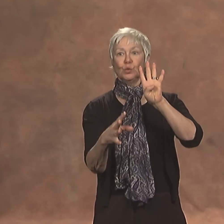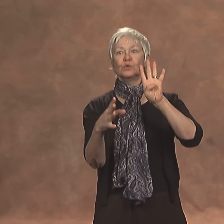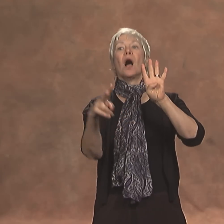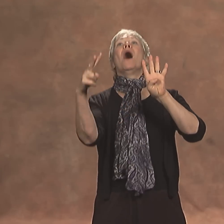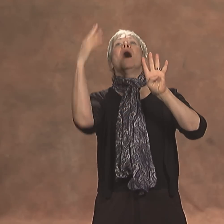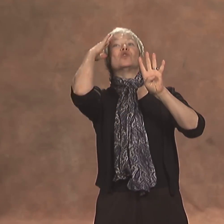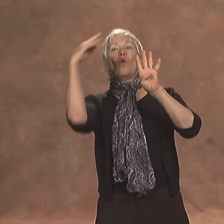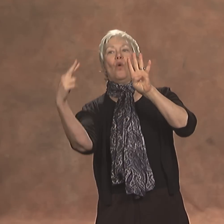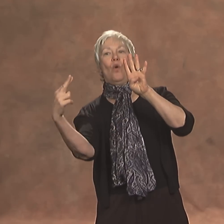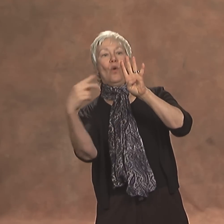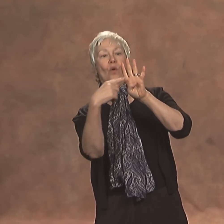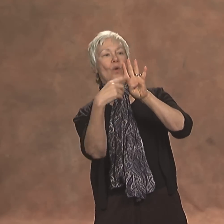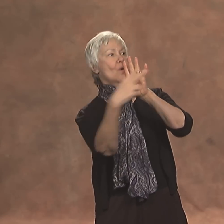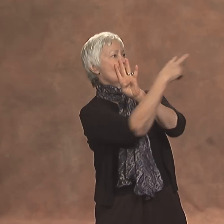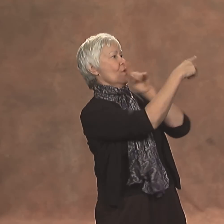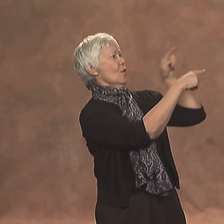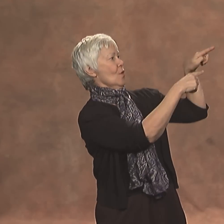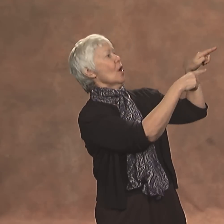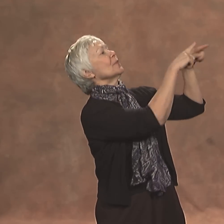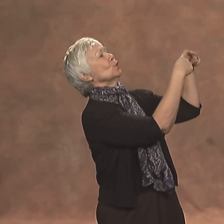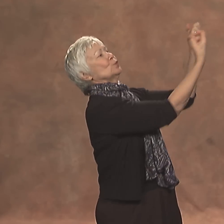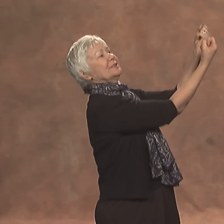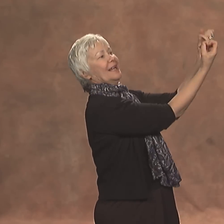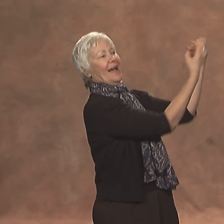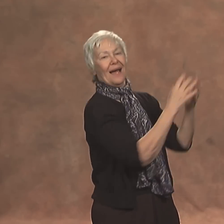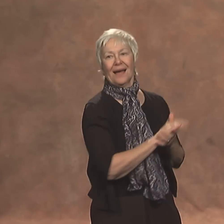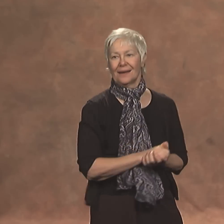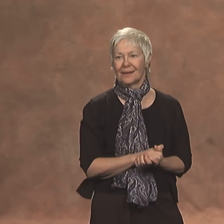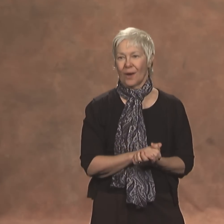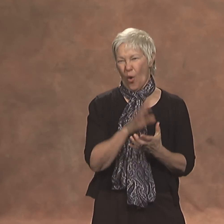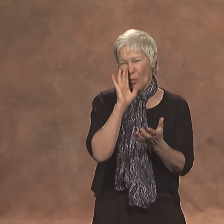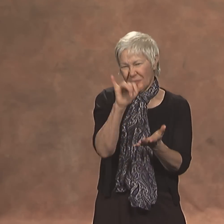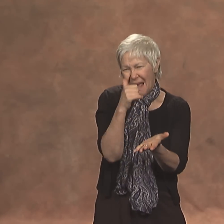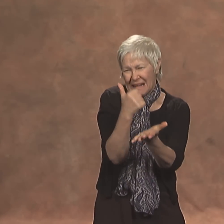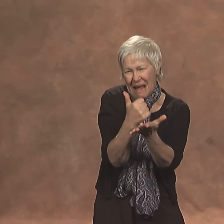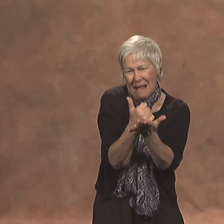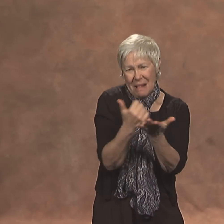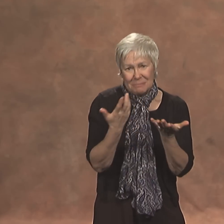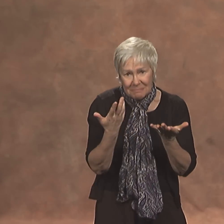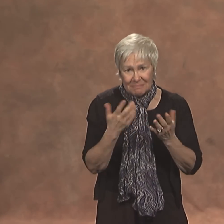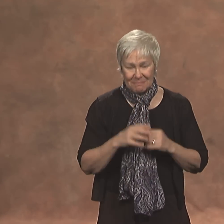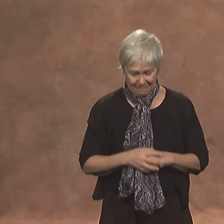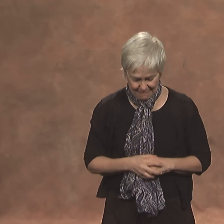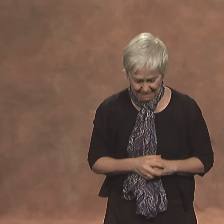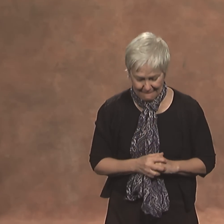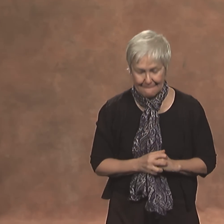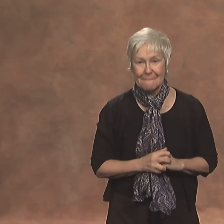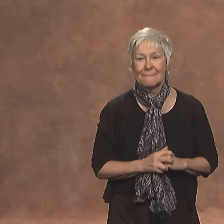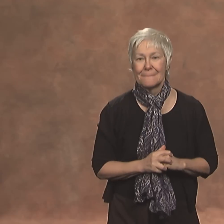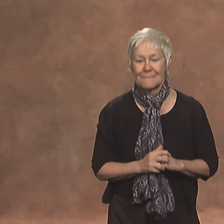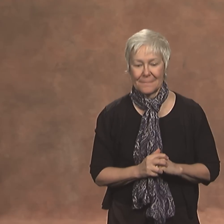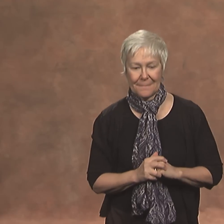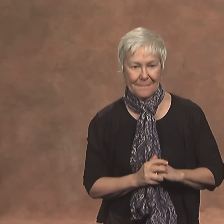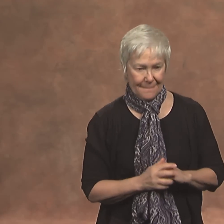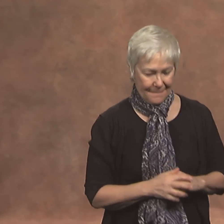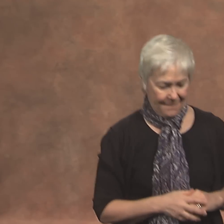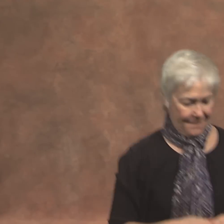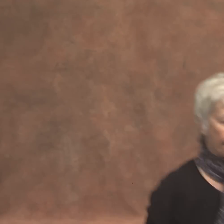strongly recommend that you often use numbers and a numbering system in order to guide students' attention to whatever may be discussed